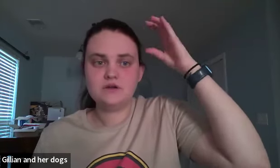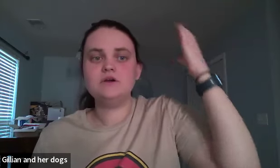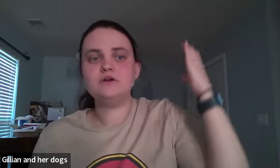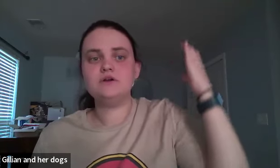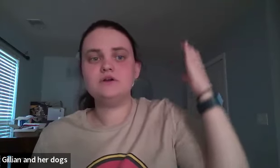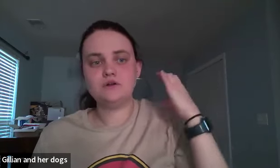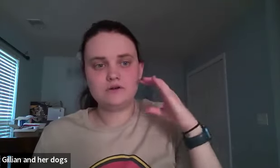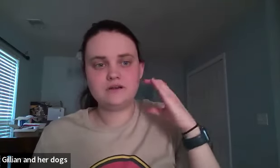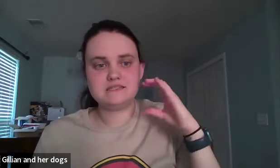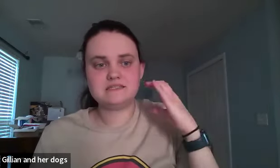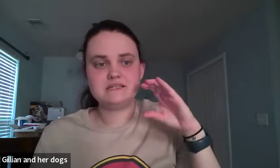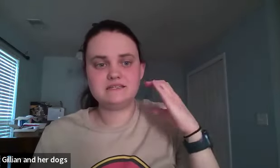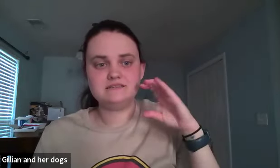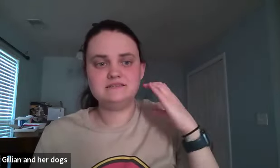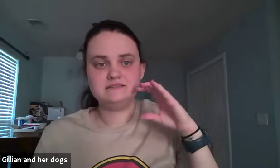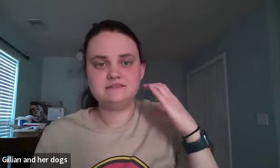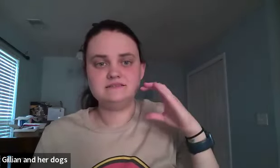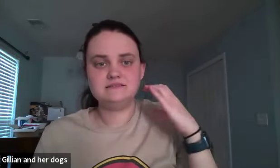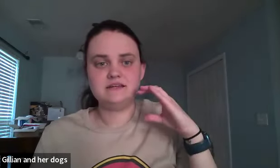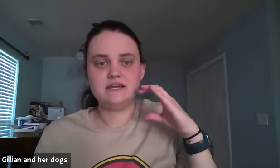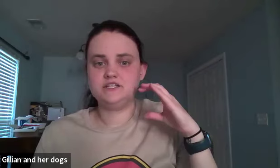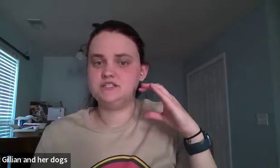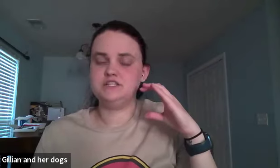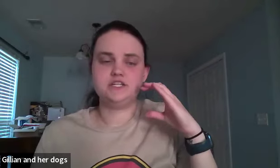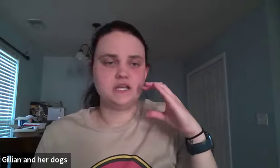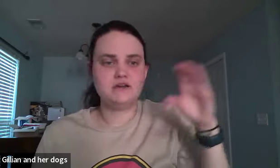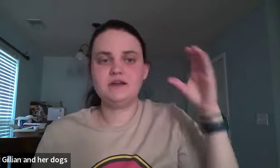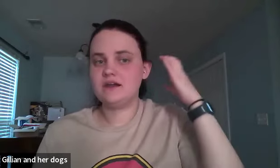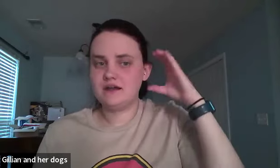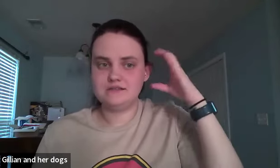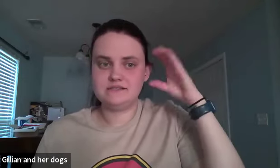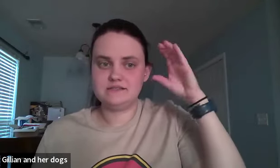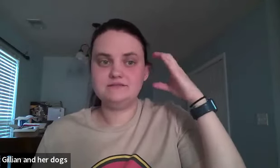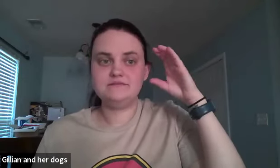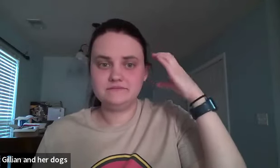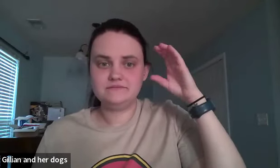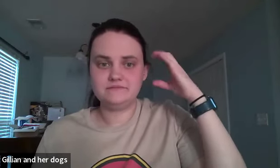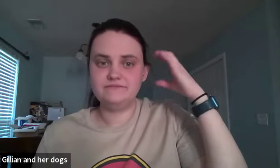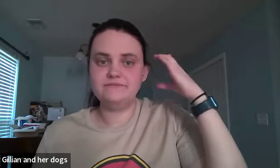girl cousin, and just the generic cousin.